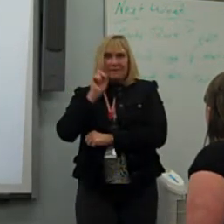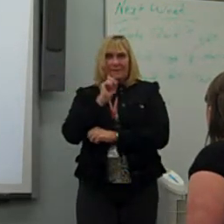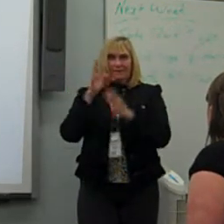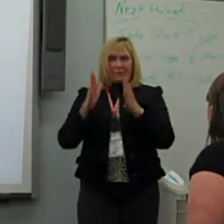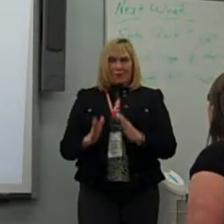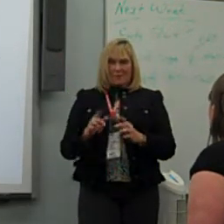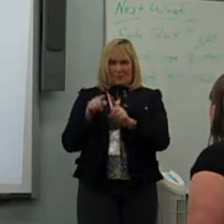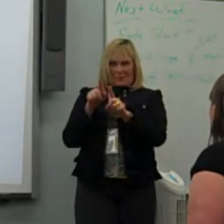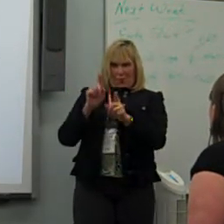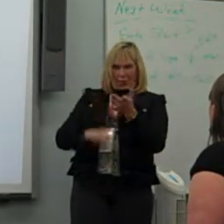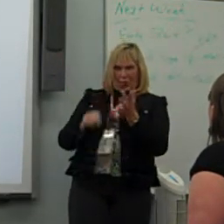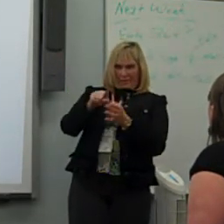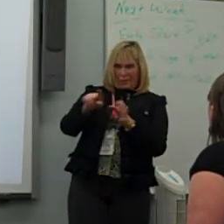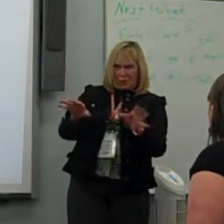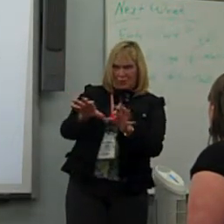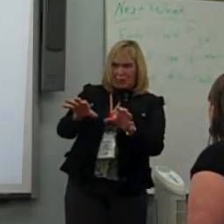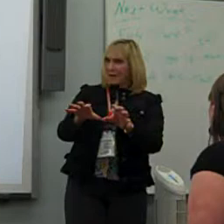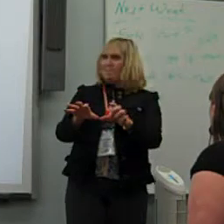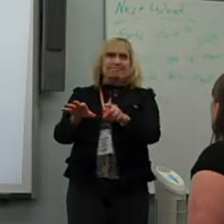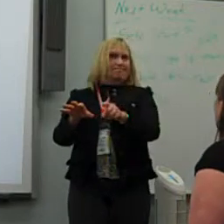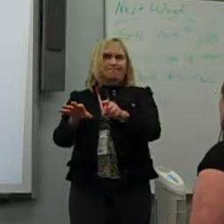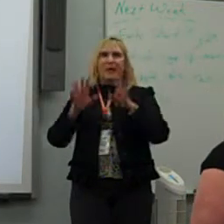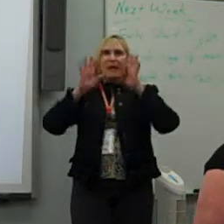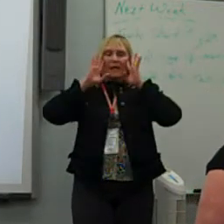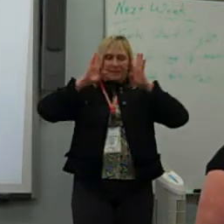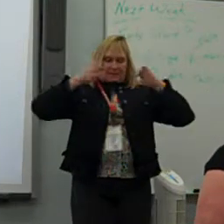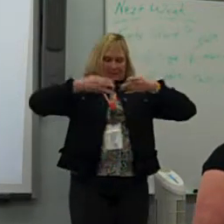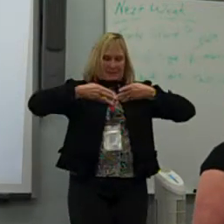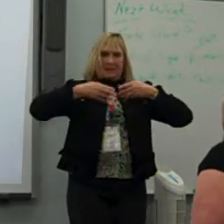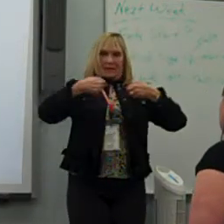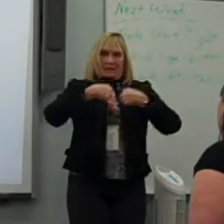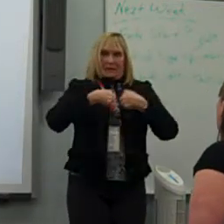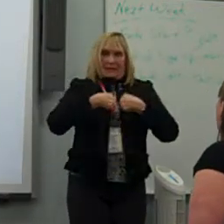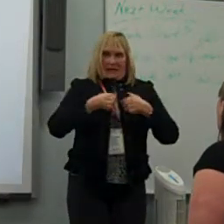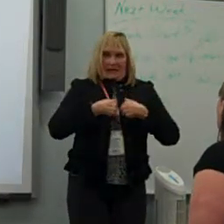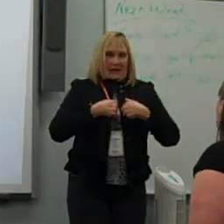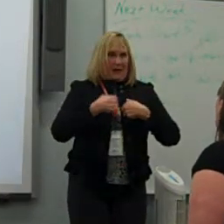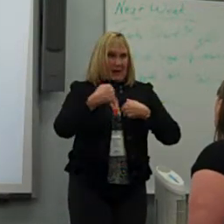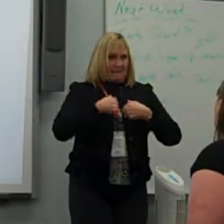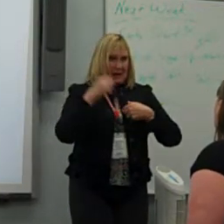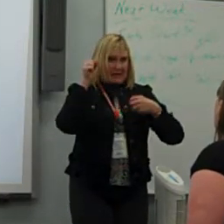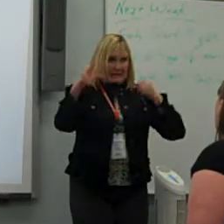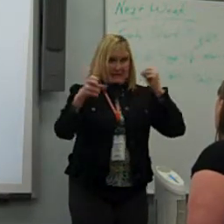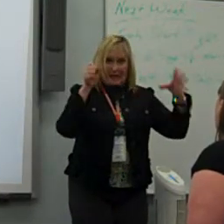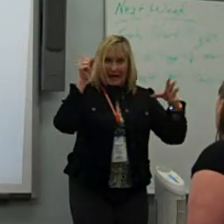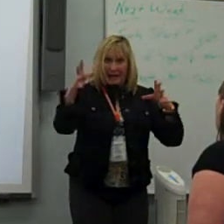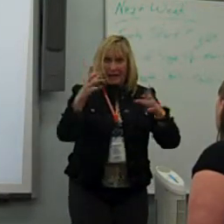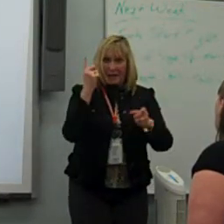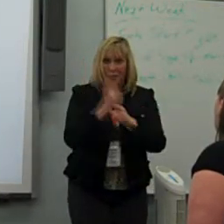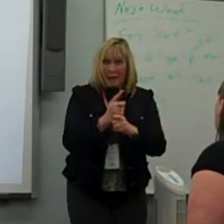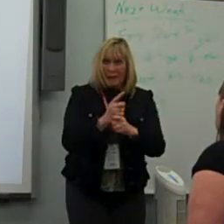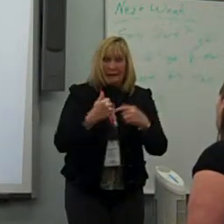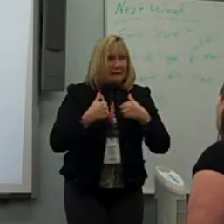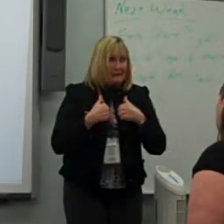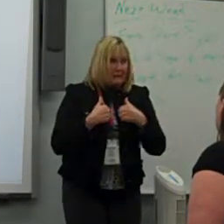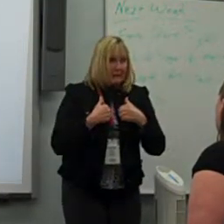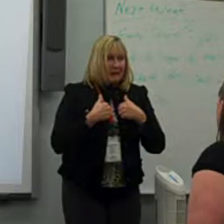because their focus is a little more narrow. It's right on the person, but it needs to be focused on themselves, on my signing and my